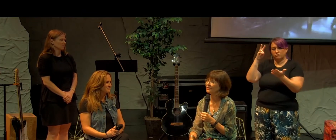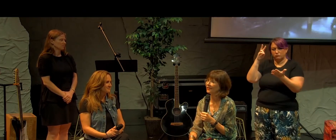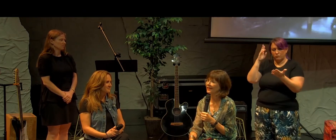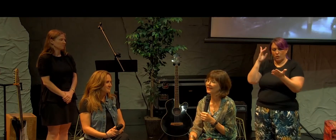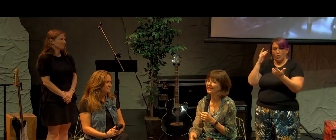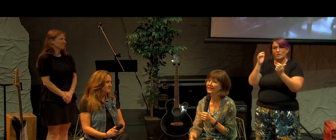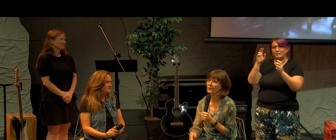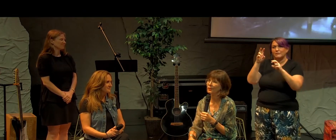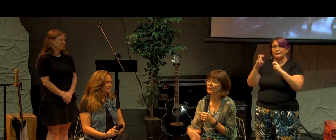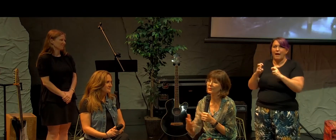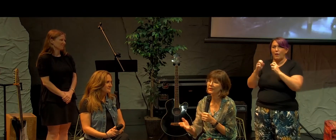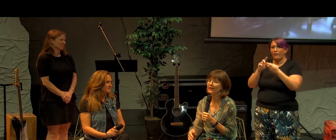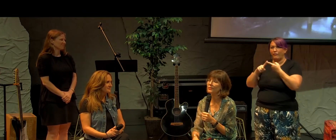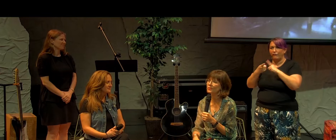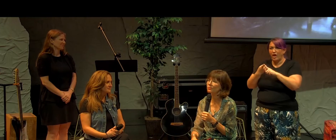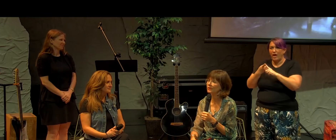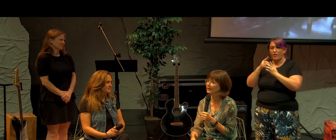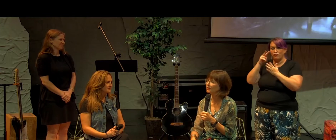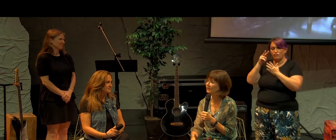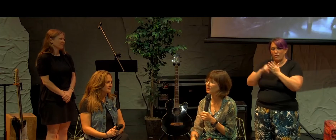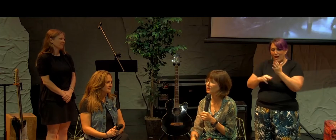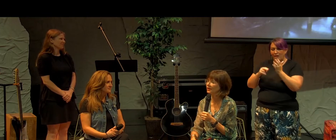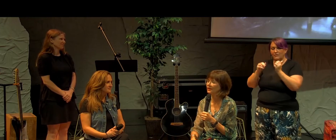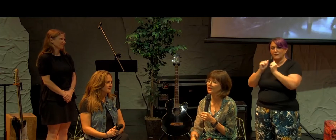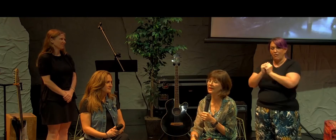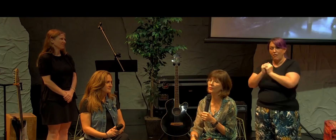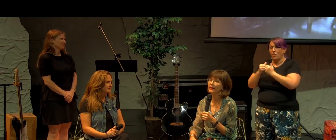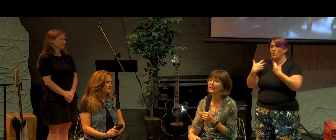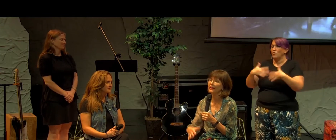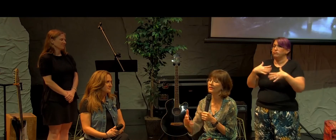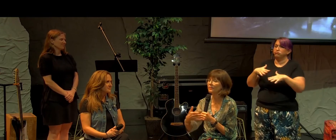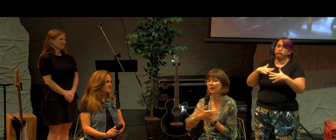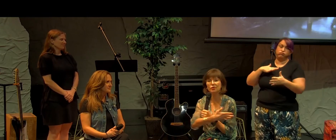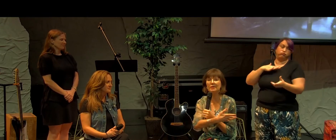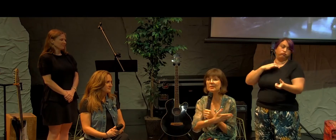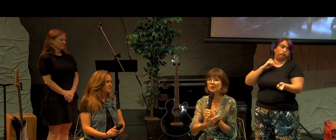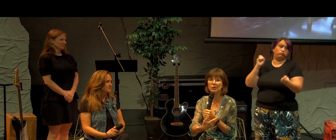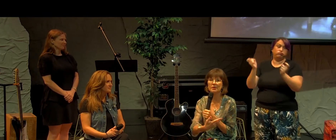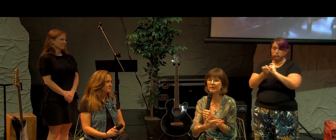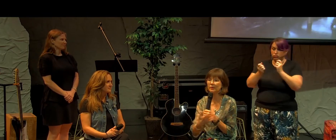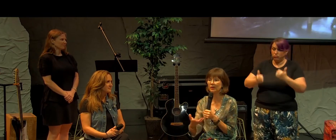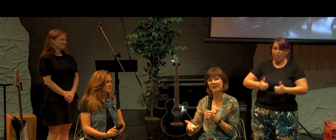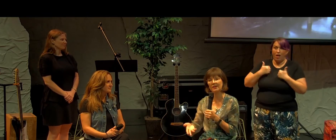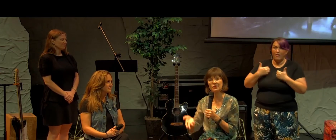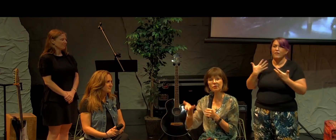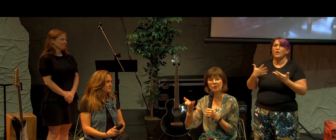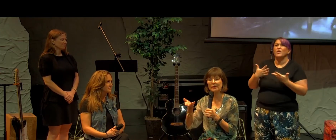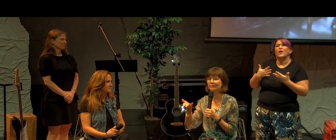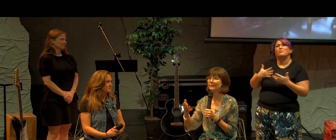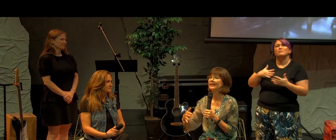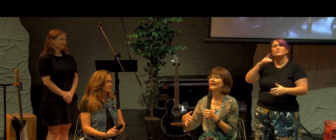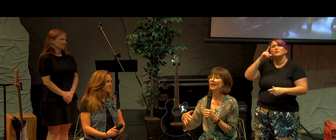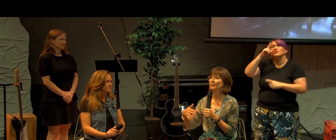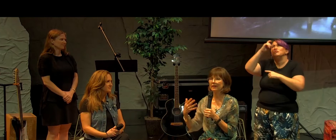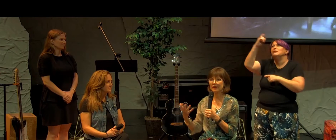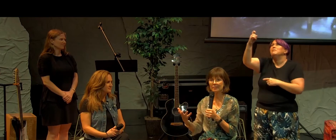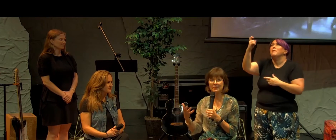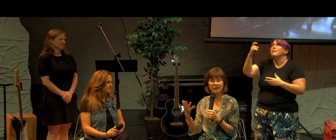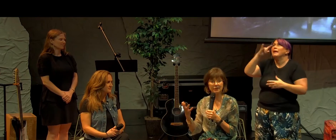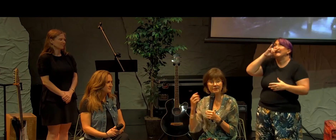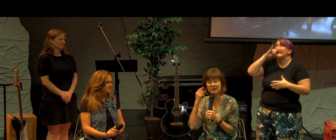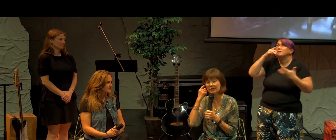with a friend and went through it, and it was really revolutionary. And then when our dream has always been, when our kids grow up and